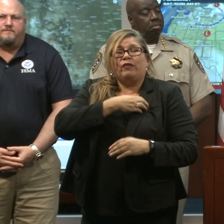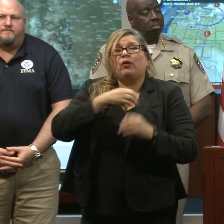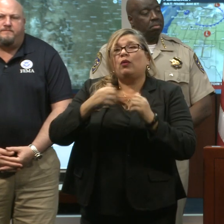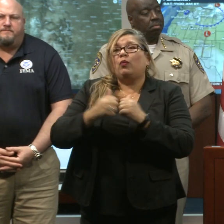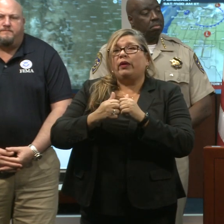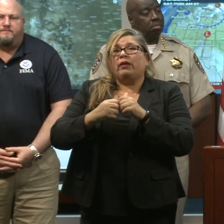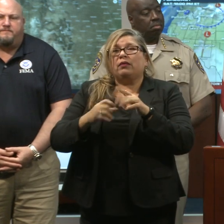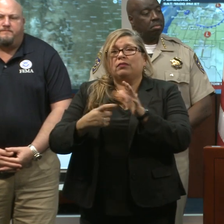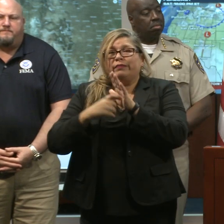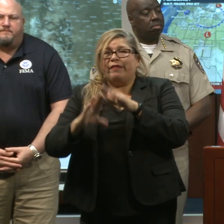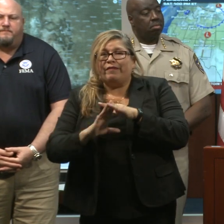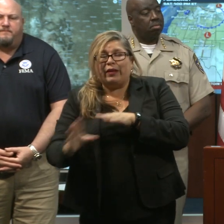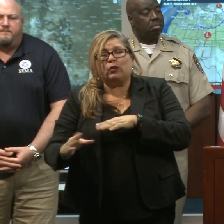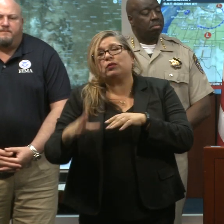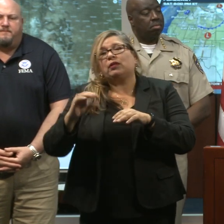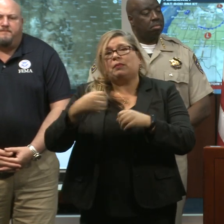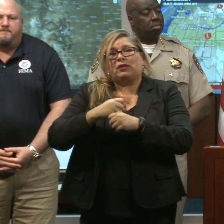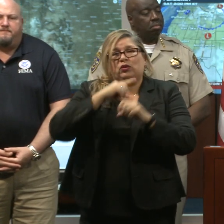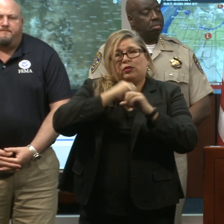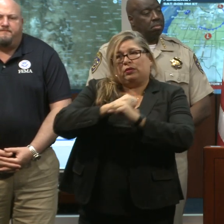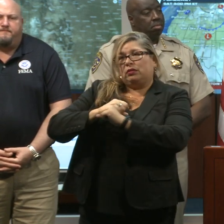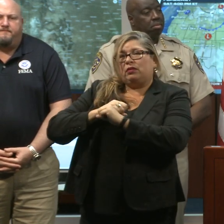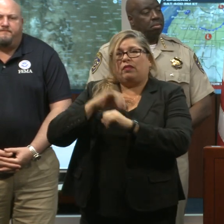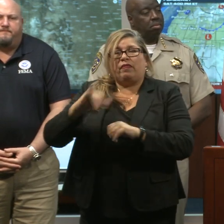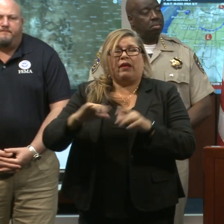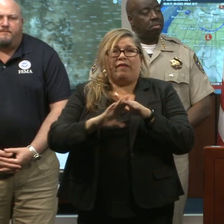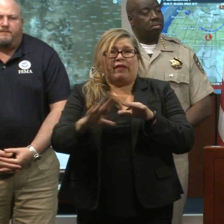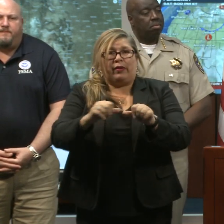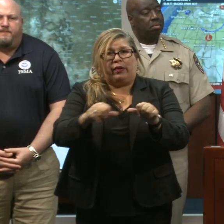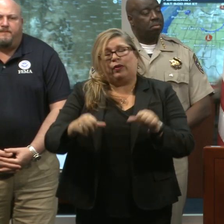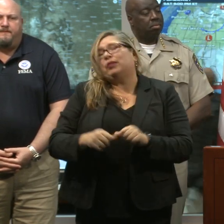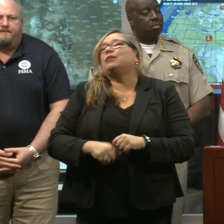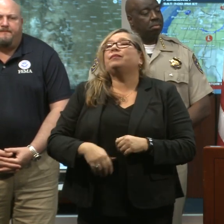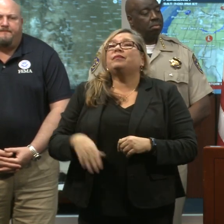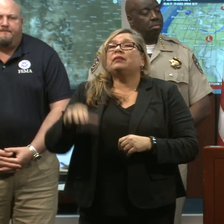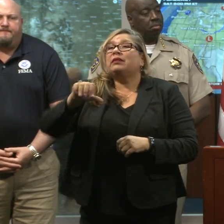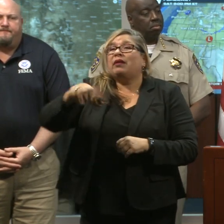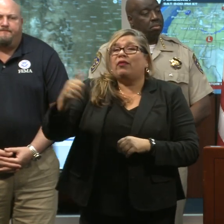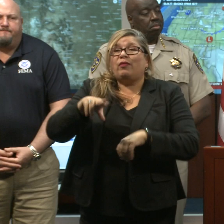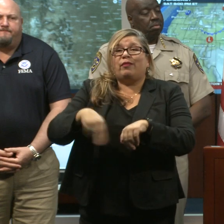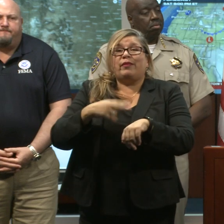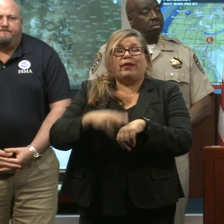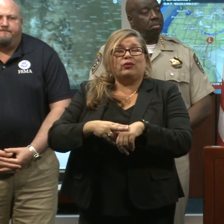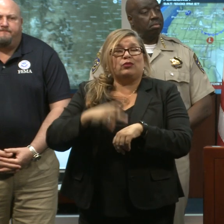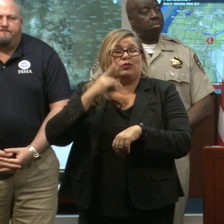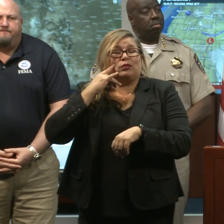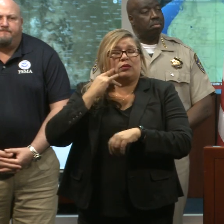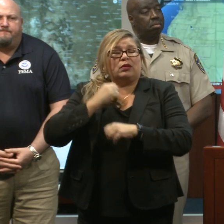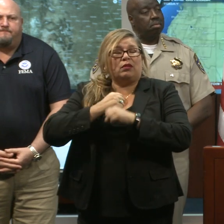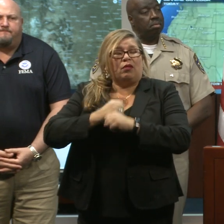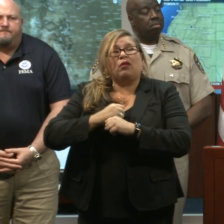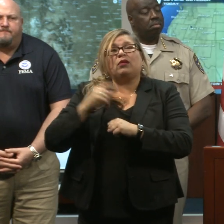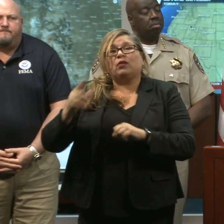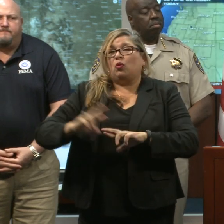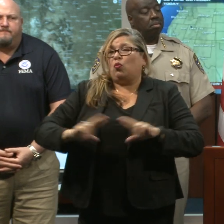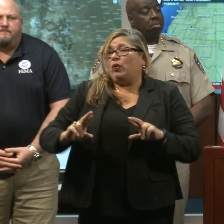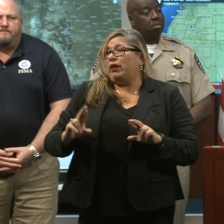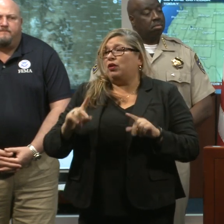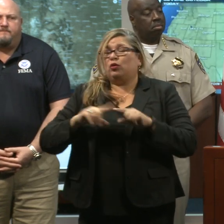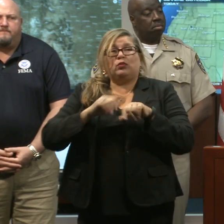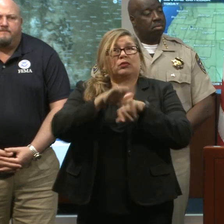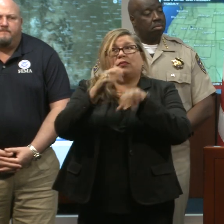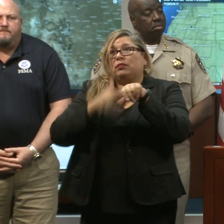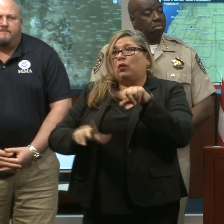evacuations and securing the evacuated areas. The rest of the California National Guard is on alert and prepared to deploy throughout the state if